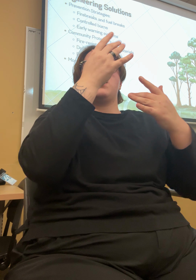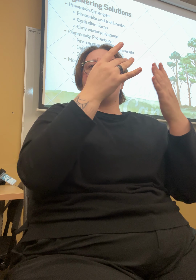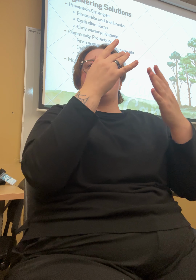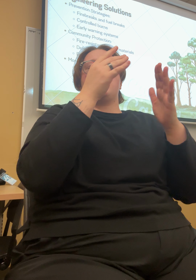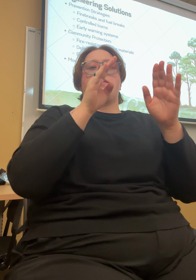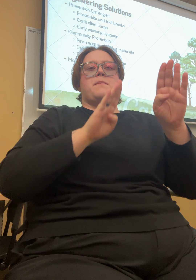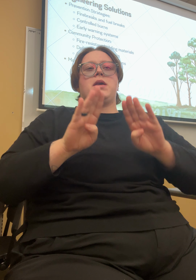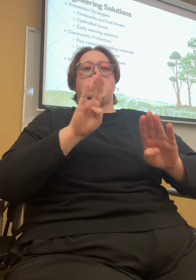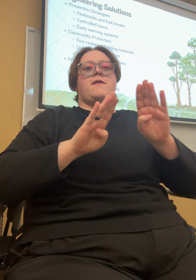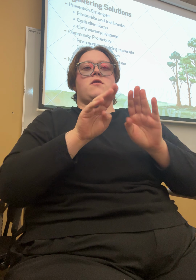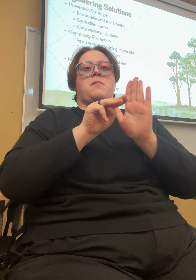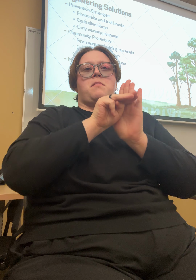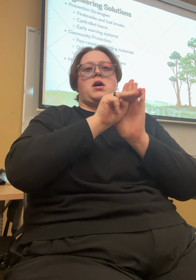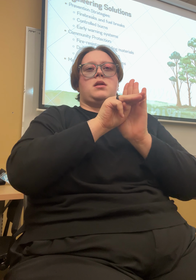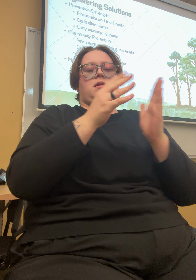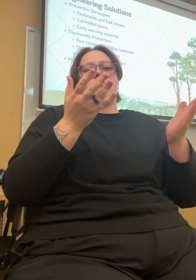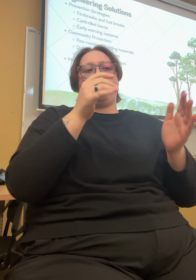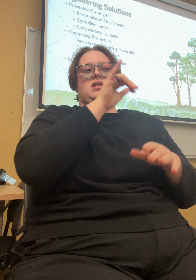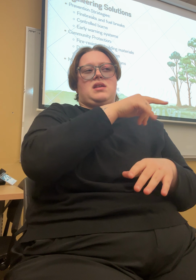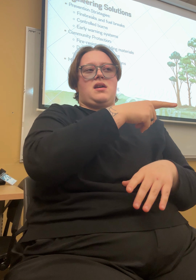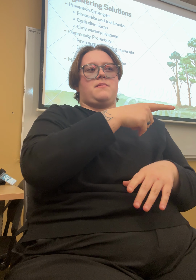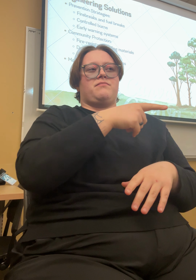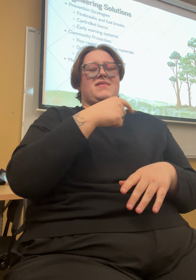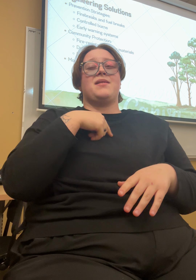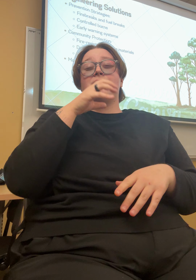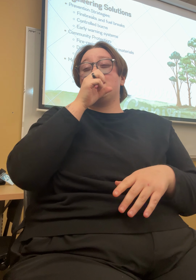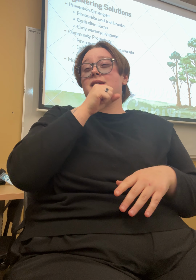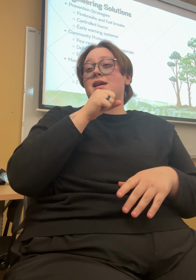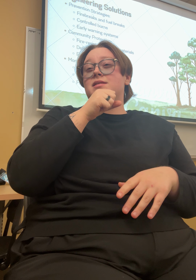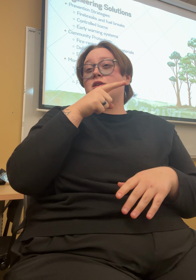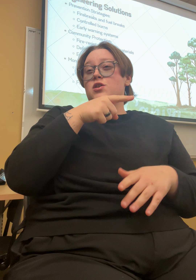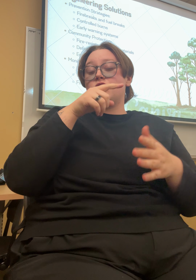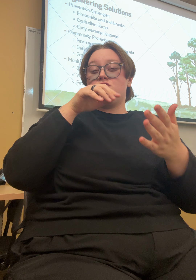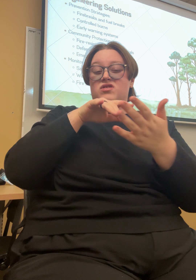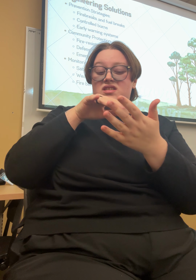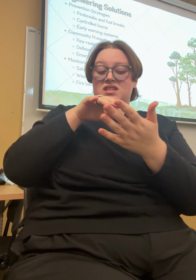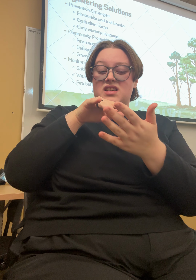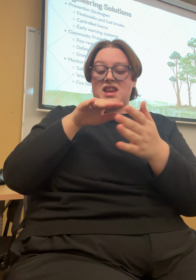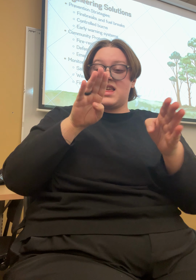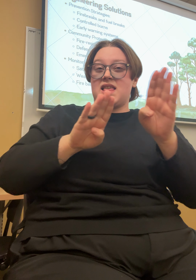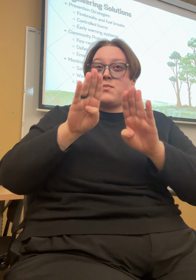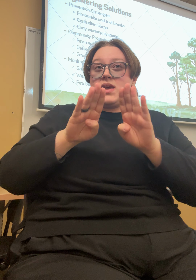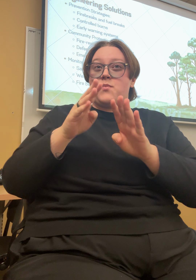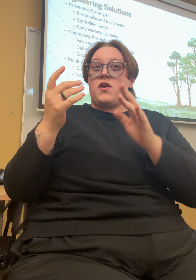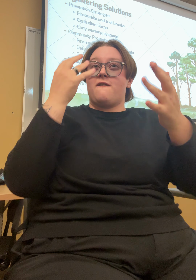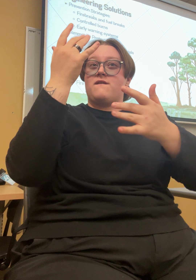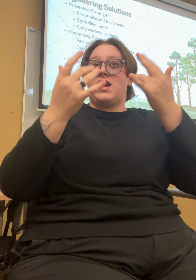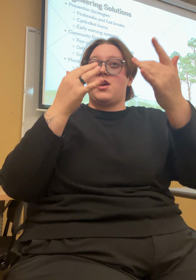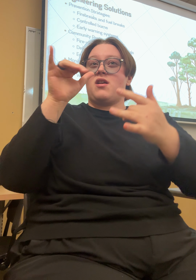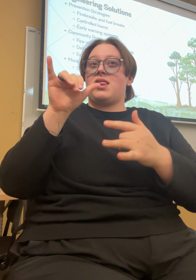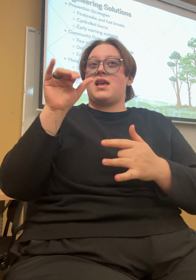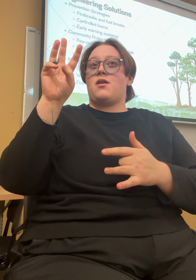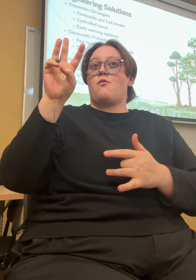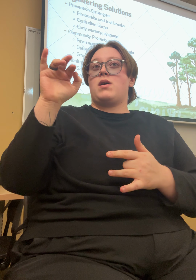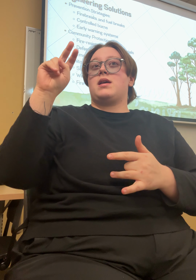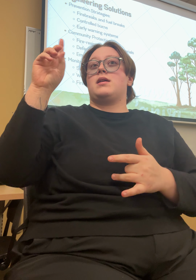I'm guessing it's, you study the behavior of fire, like the wind patterns and how it affects how it spreads, what